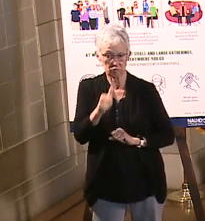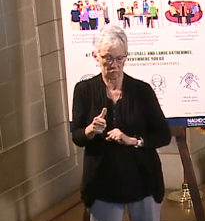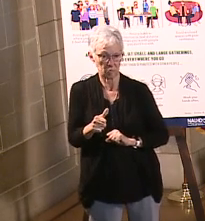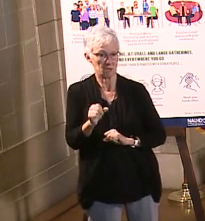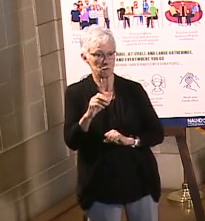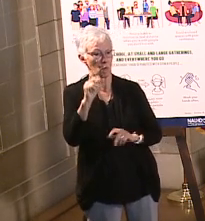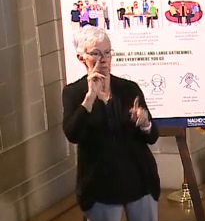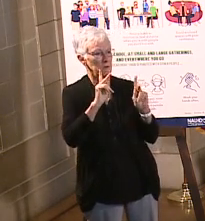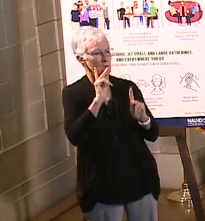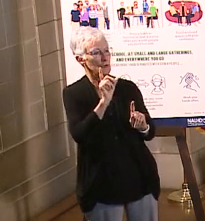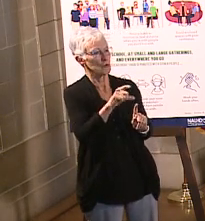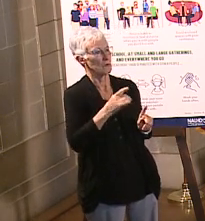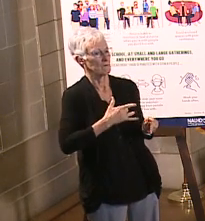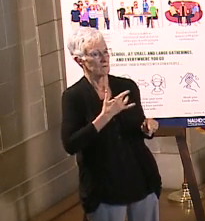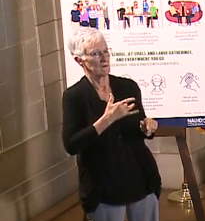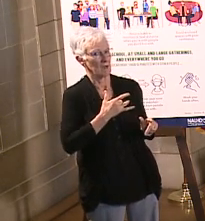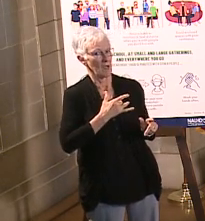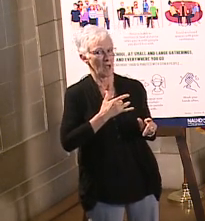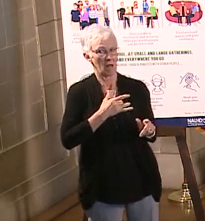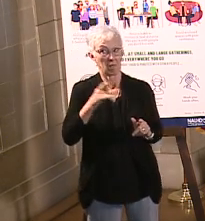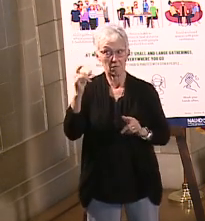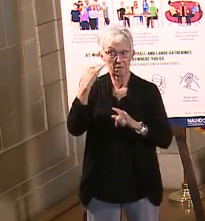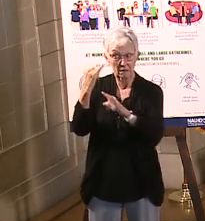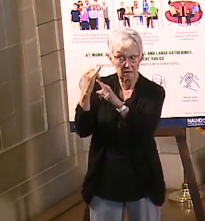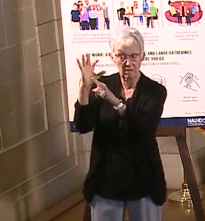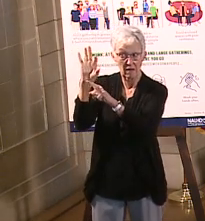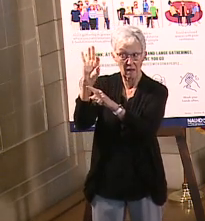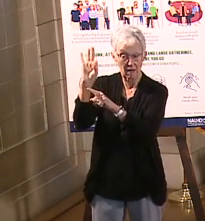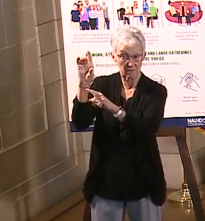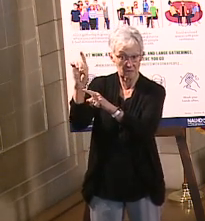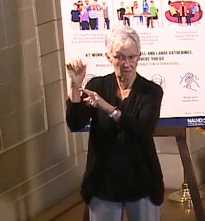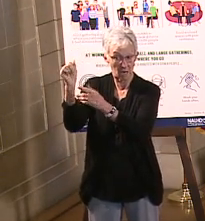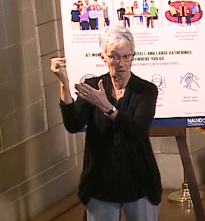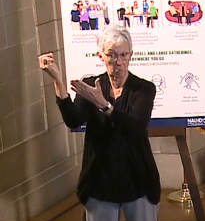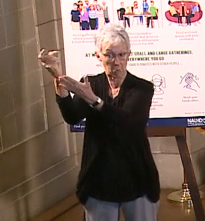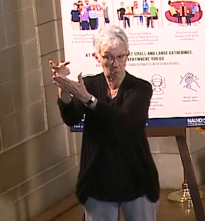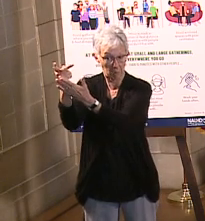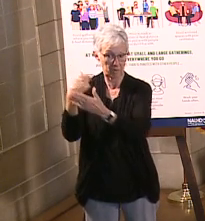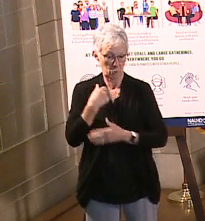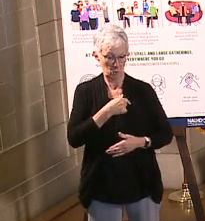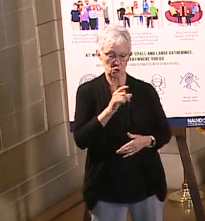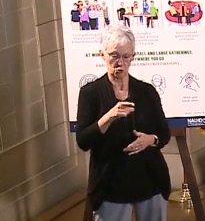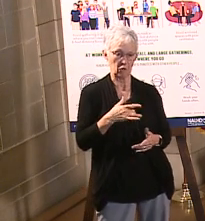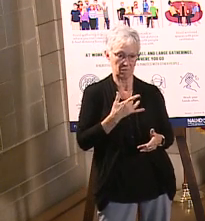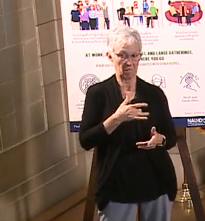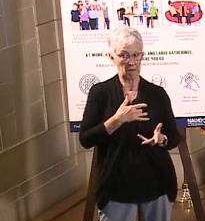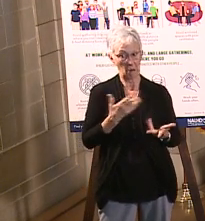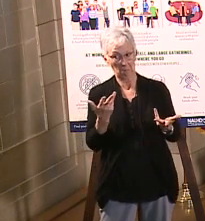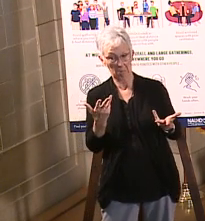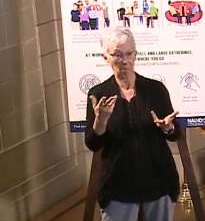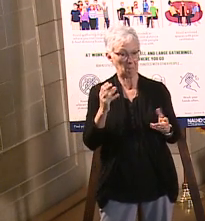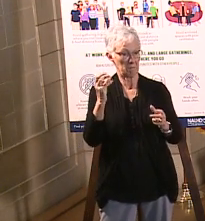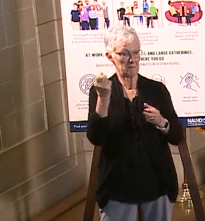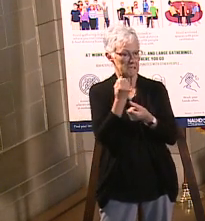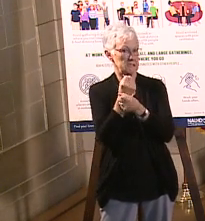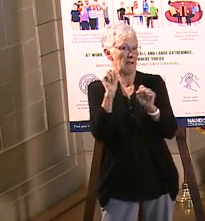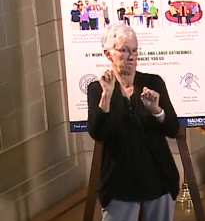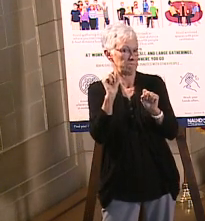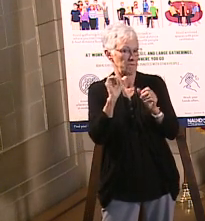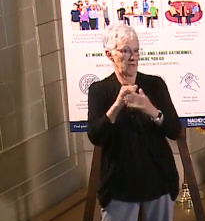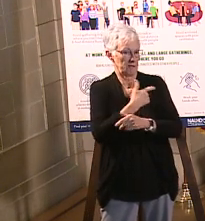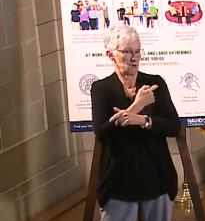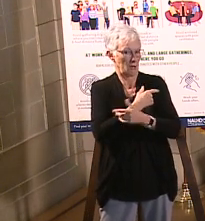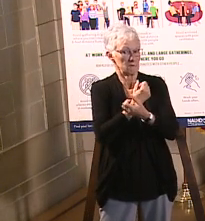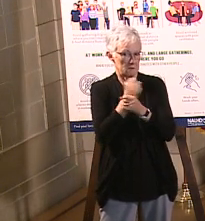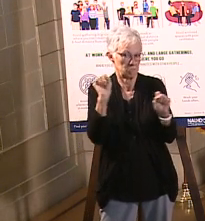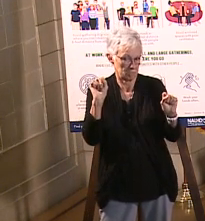with regard to these trials. And obviously, again, we have to wait and see what the result of the FDA analysis is. But if that goes forward, then we can